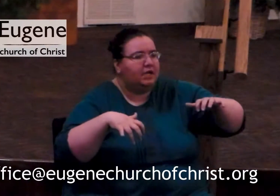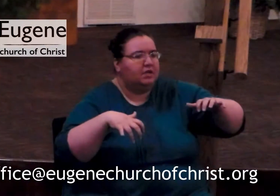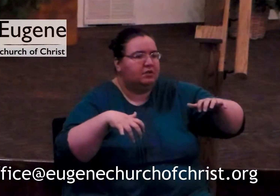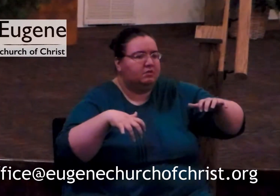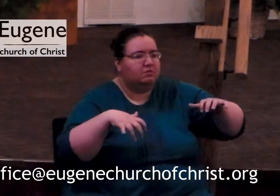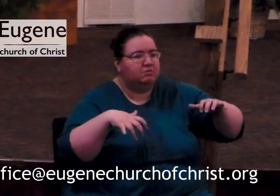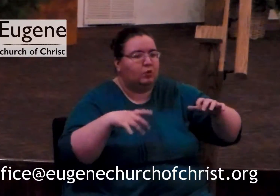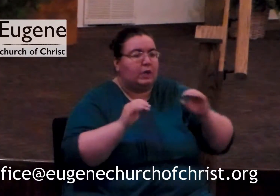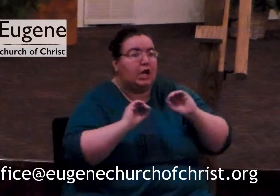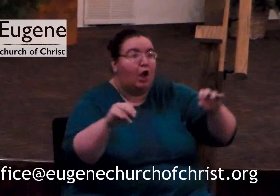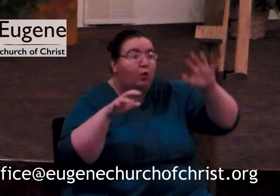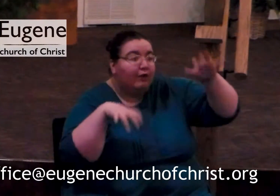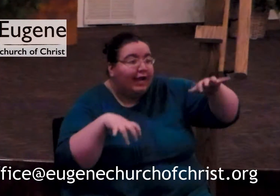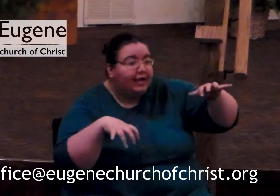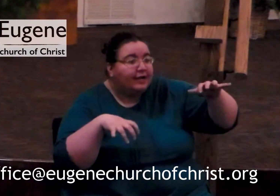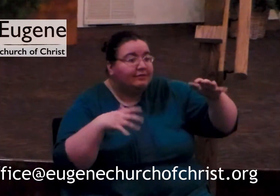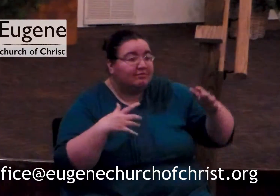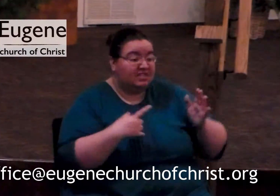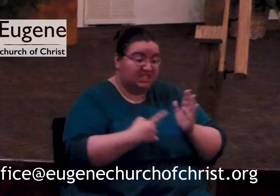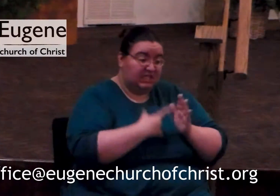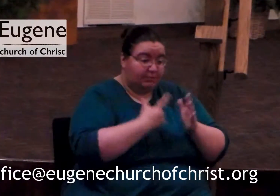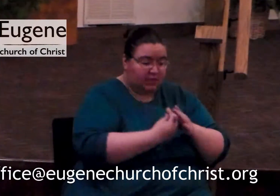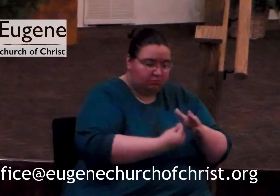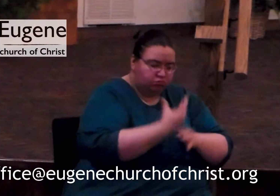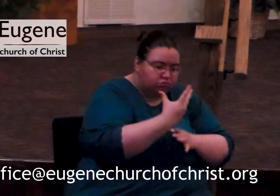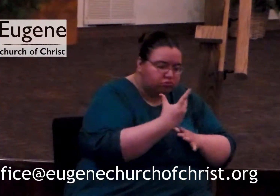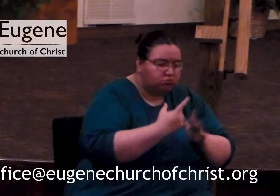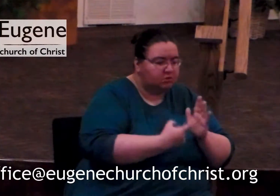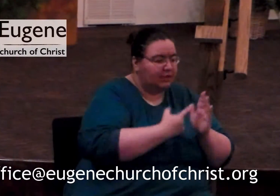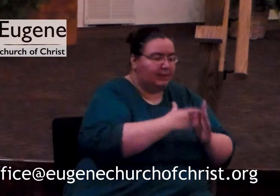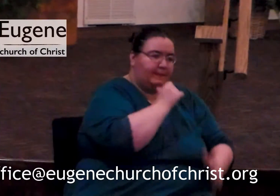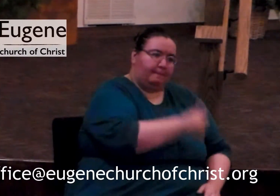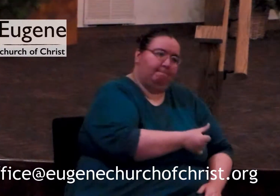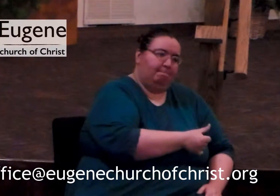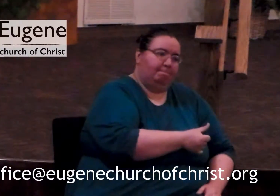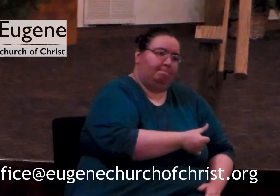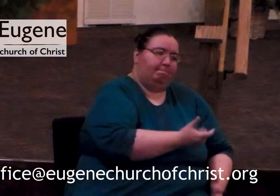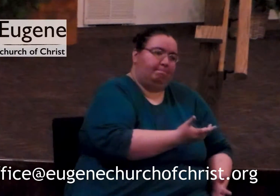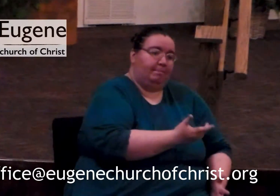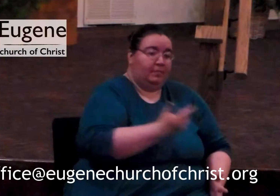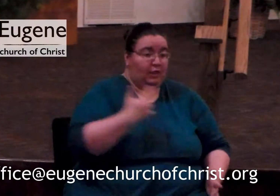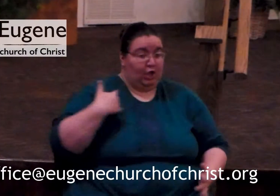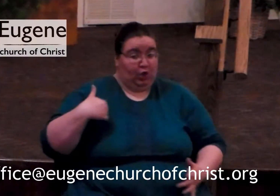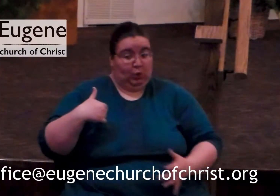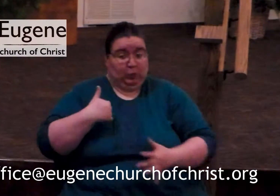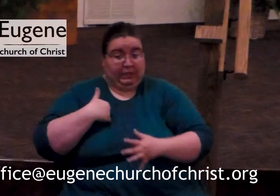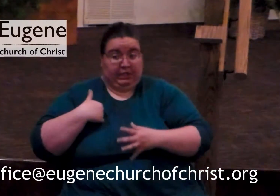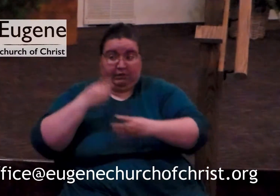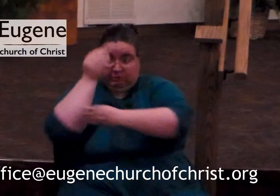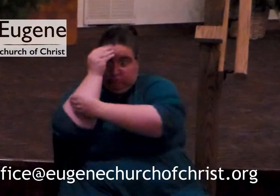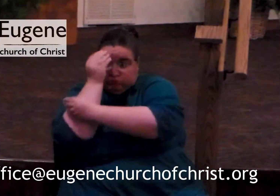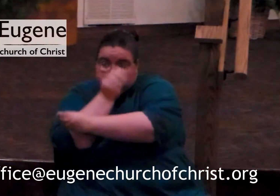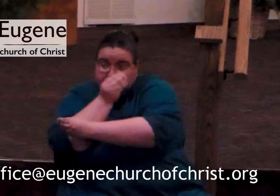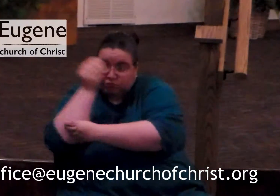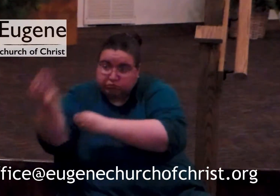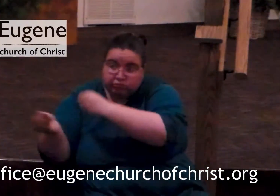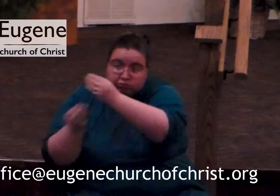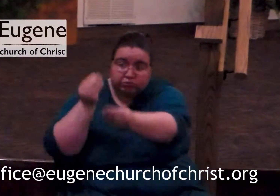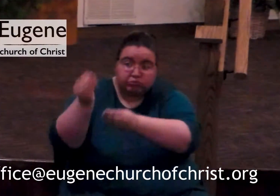Sometimes it takes, sometimes it doesn't. And when we are sowing the seed of the gospel, we struggle with that. Because what we want is